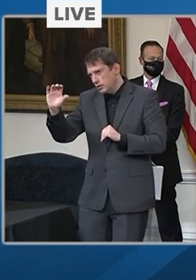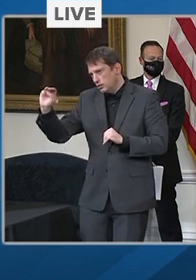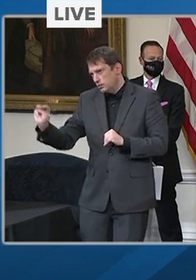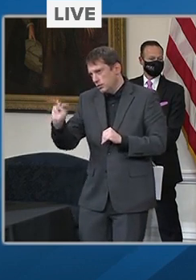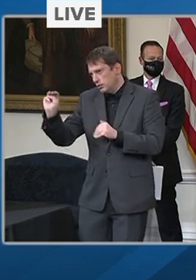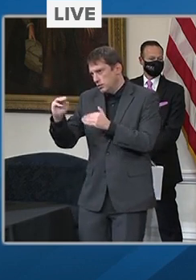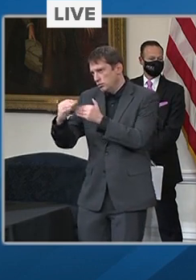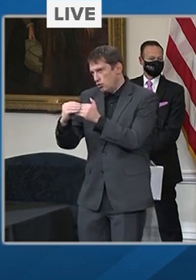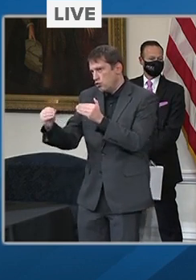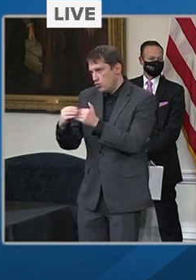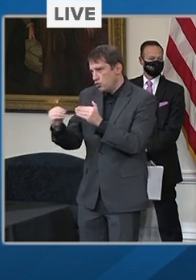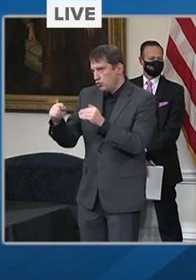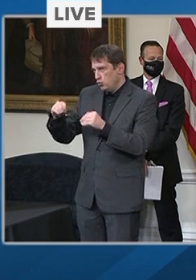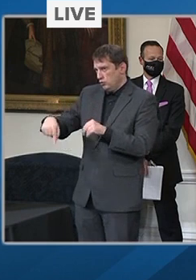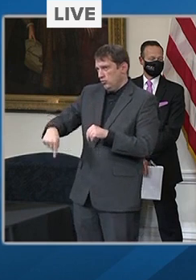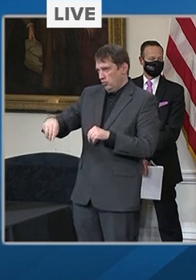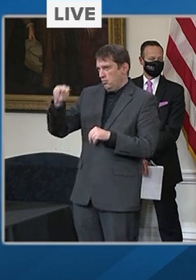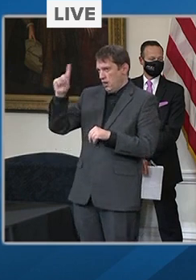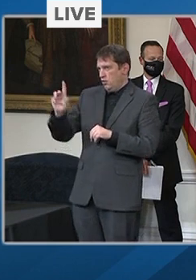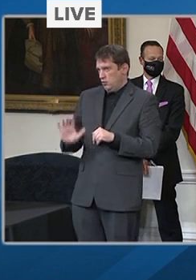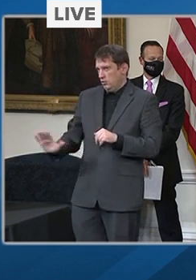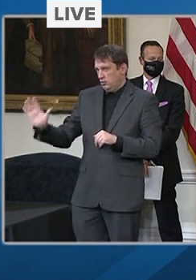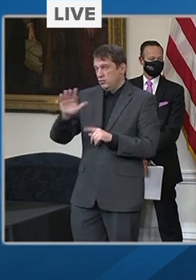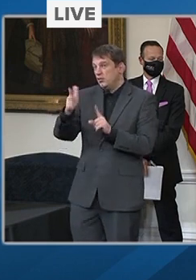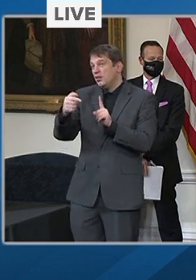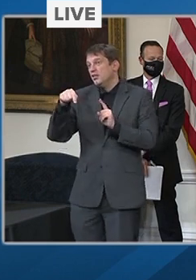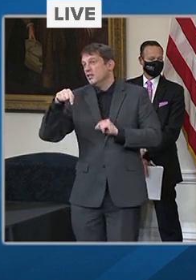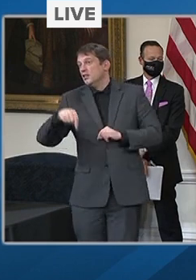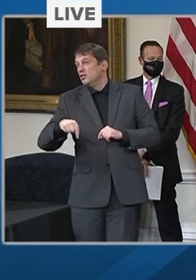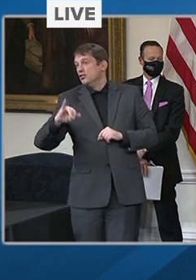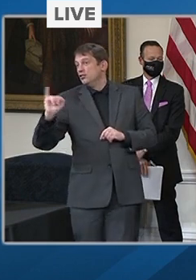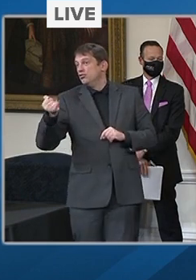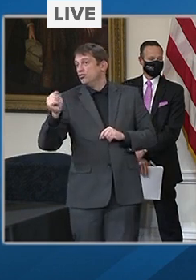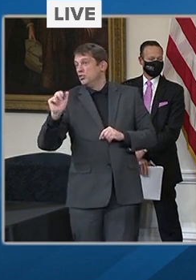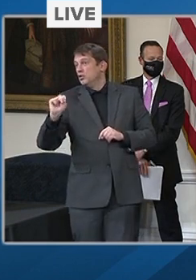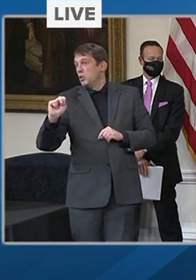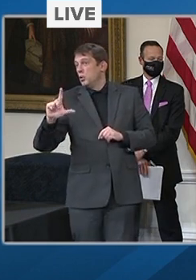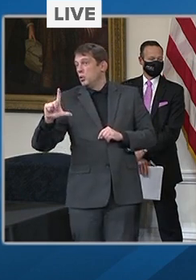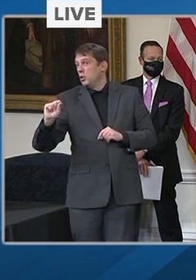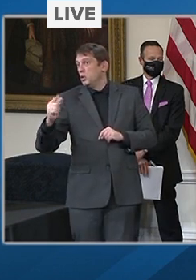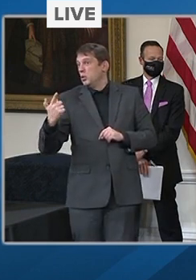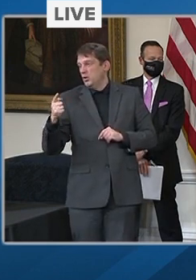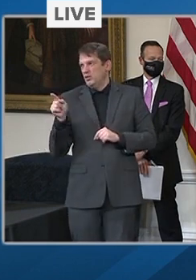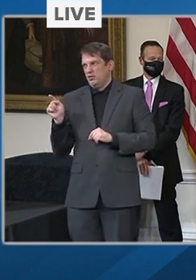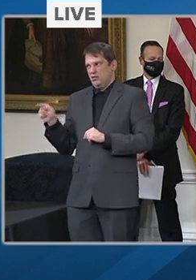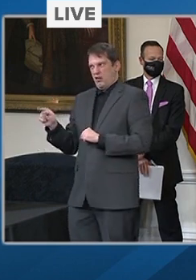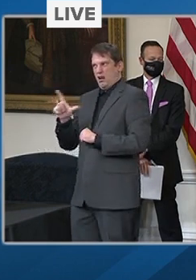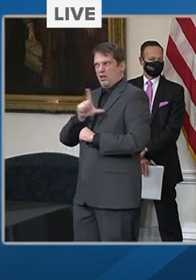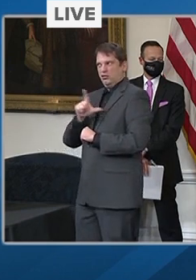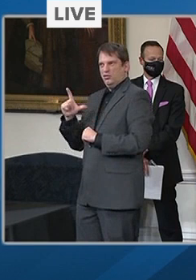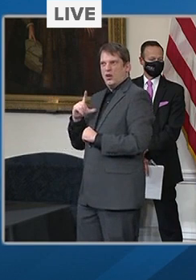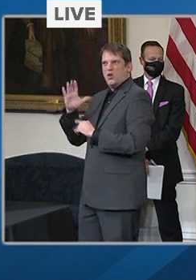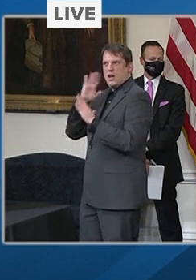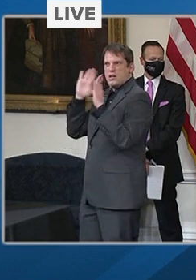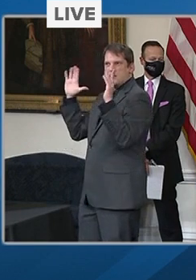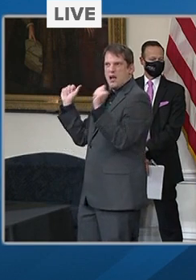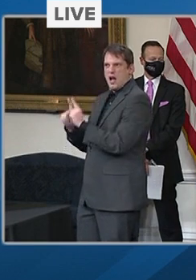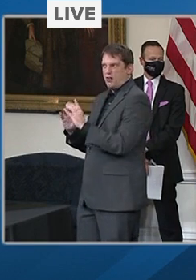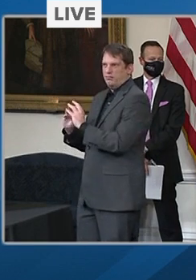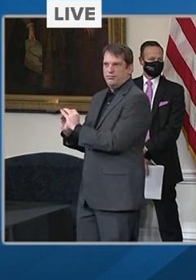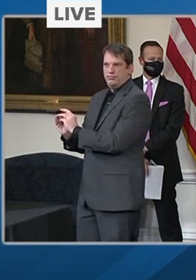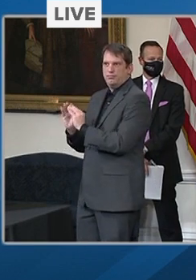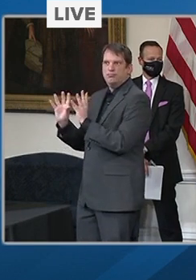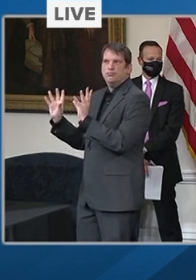legislature returns to work next month for the 2021 session, we will be proposing a